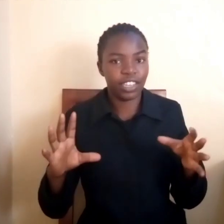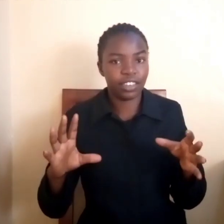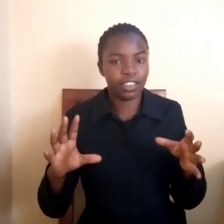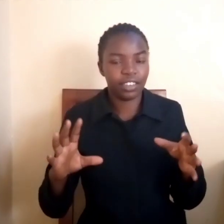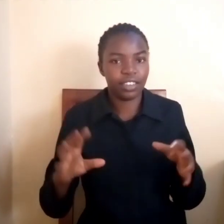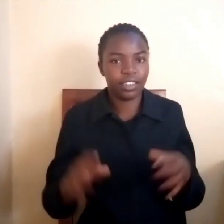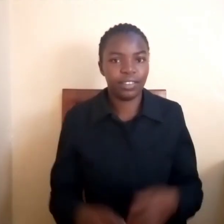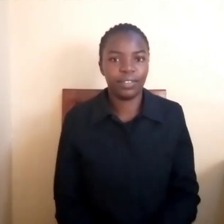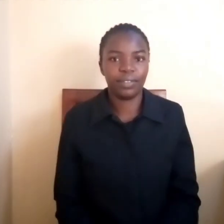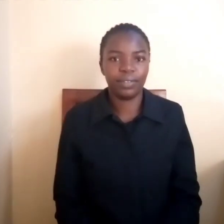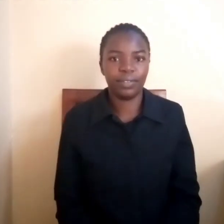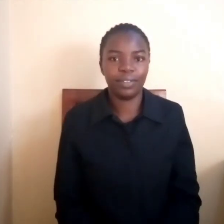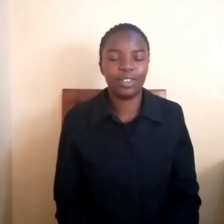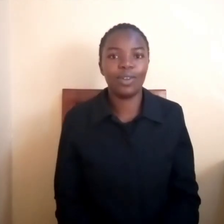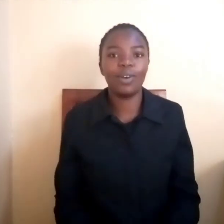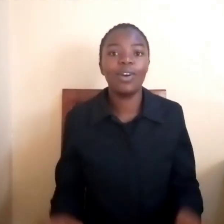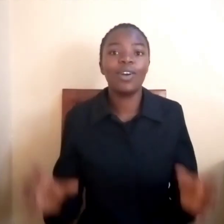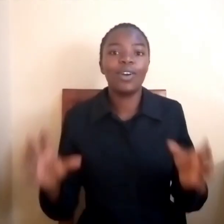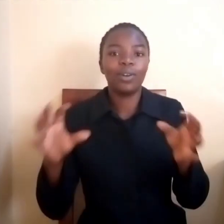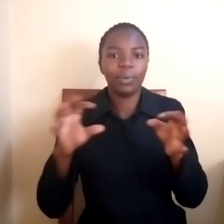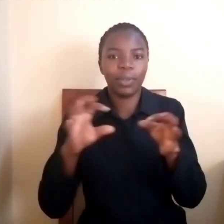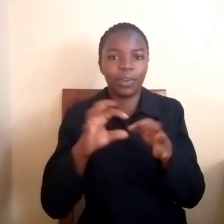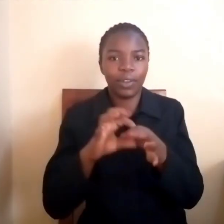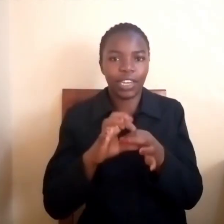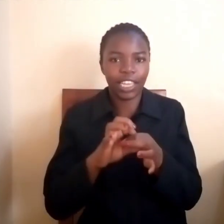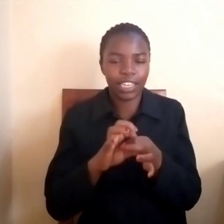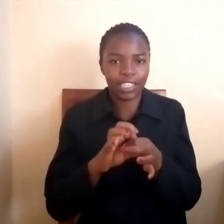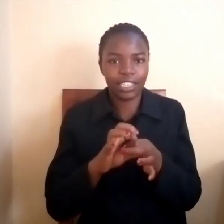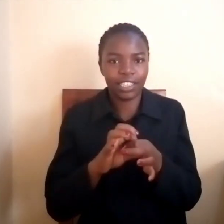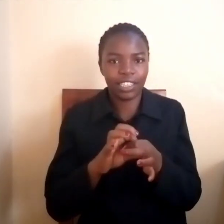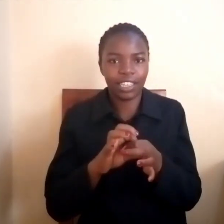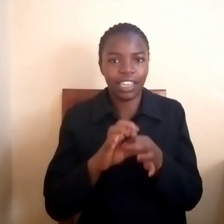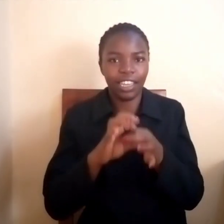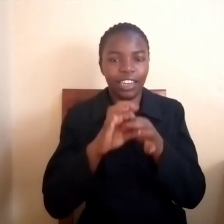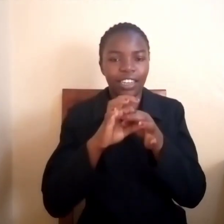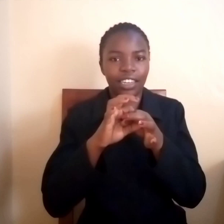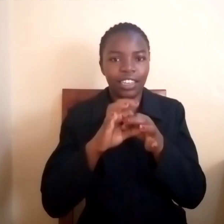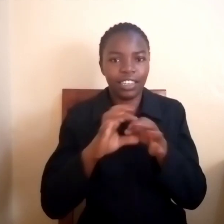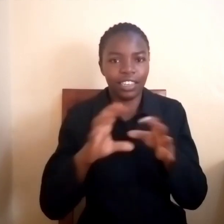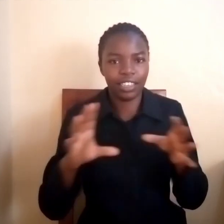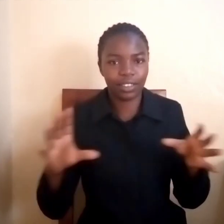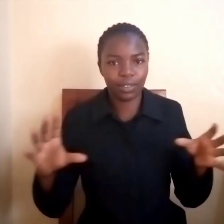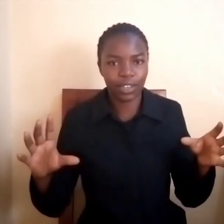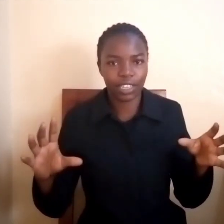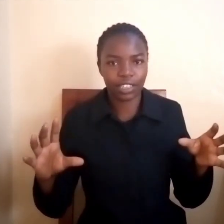disconnect. So we connect and disconnect,